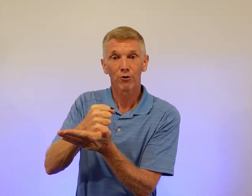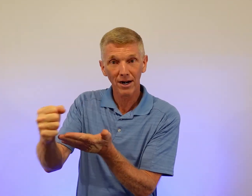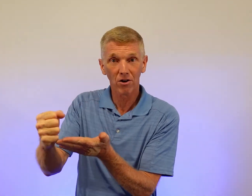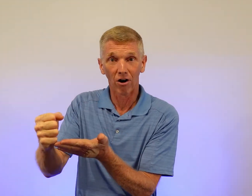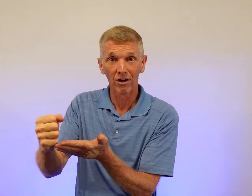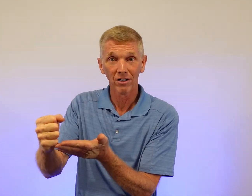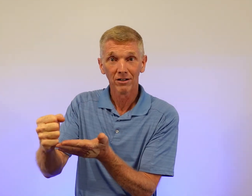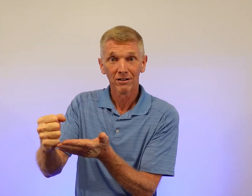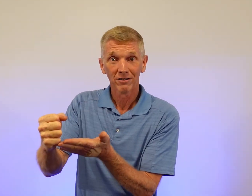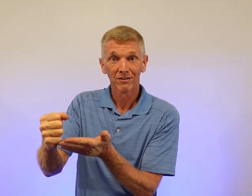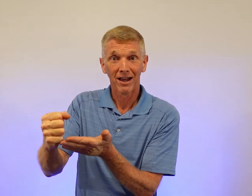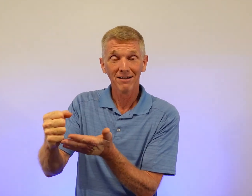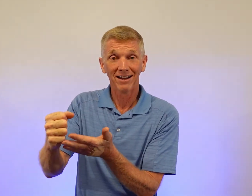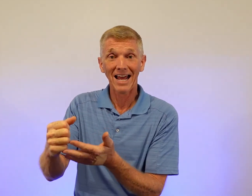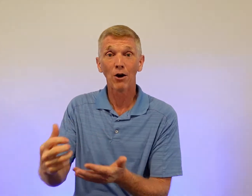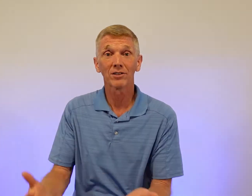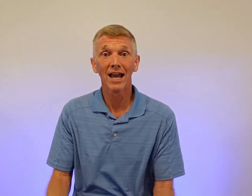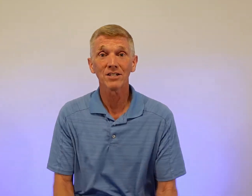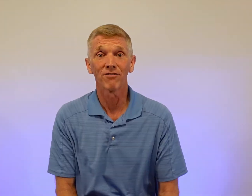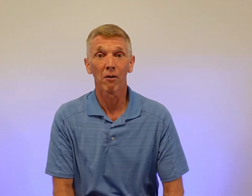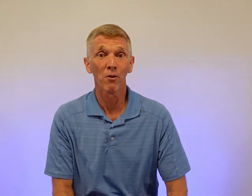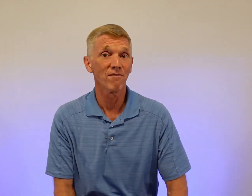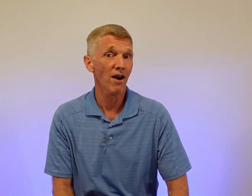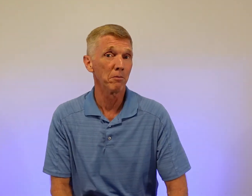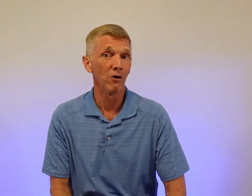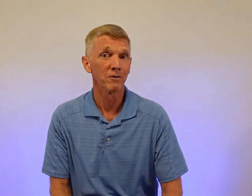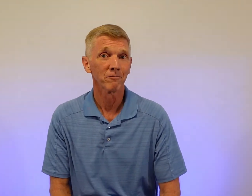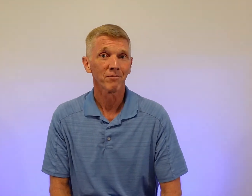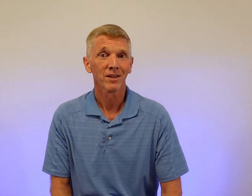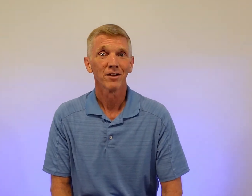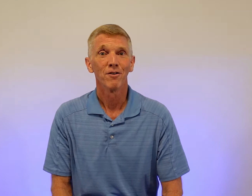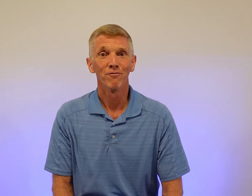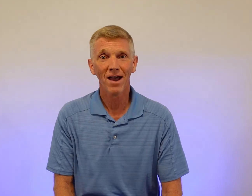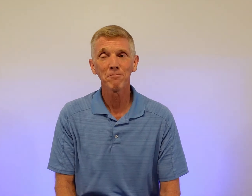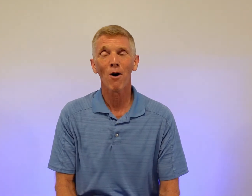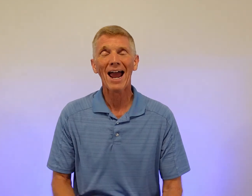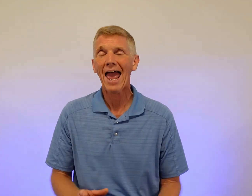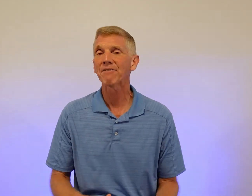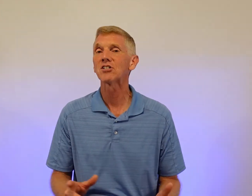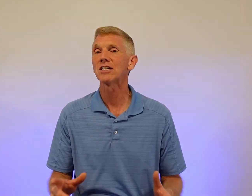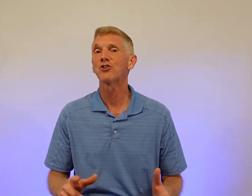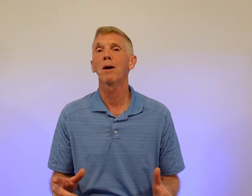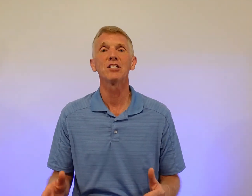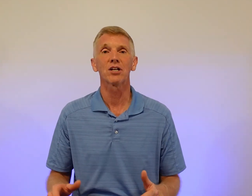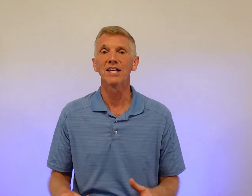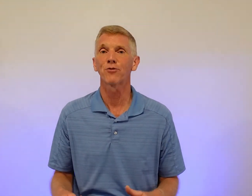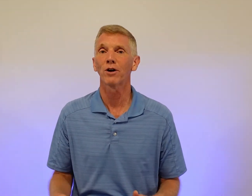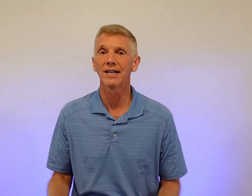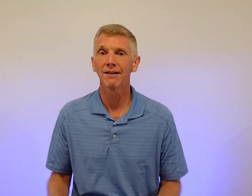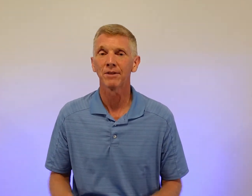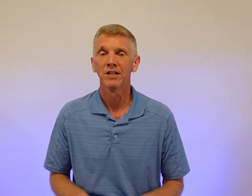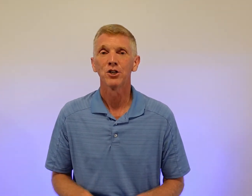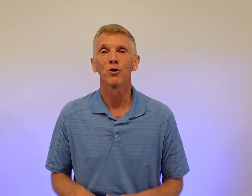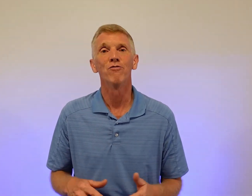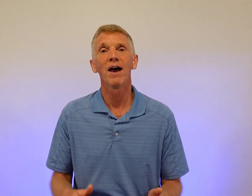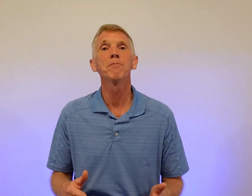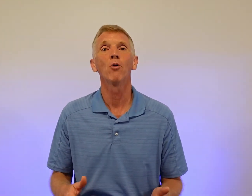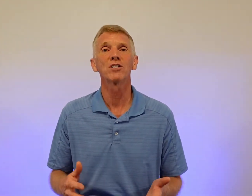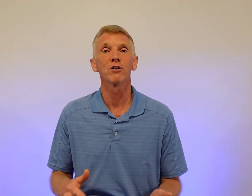credit card, okay? And now in today's environment, we have Venmo. Venmo, I haven't seen too many signs for it yet, so Venmo is still